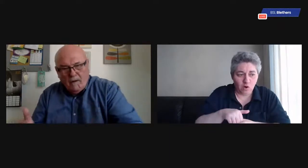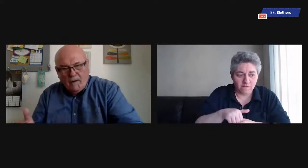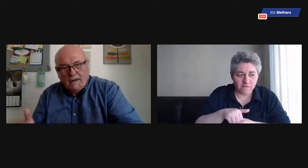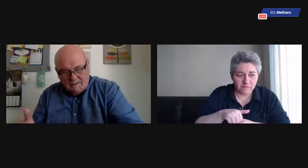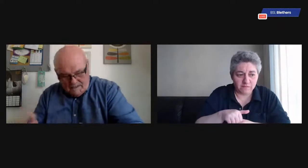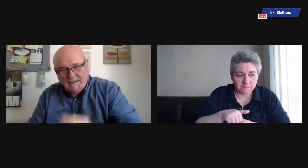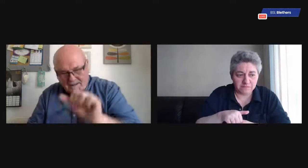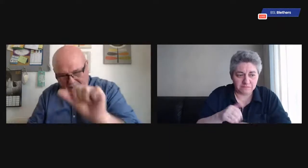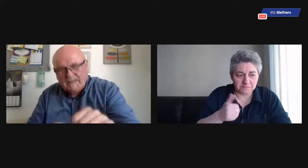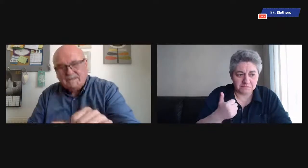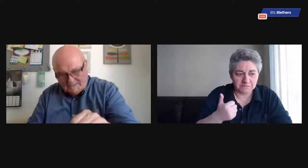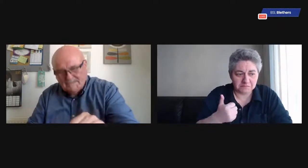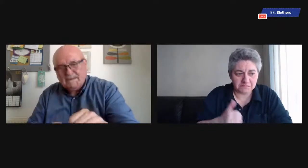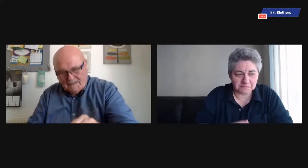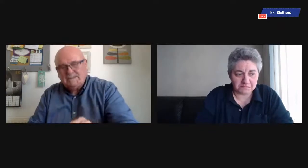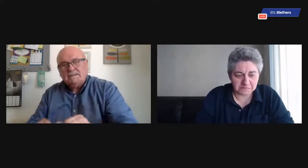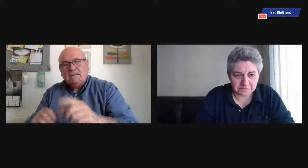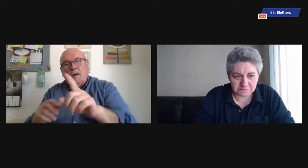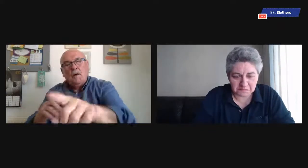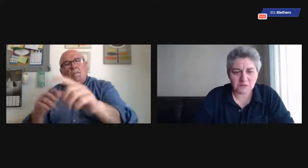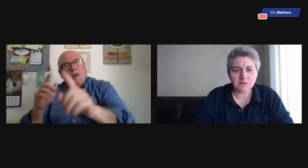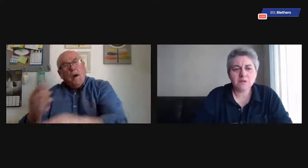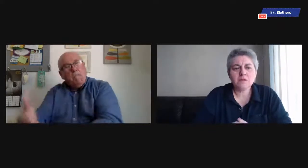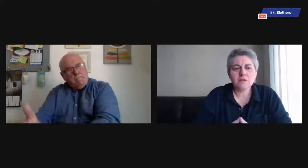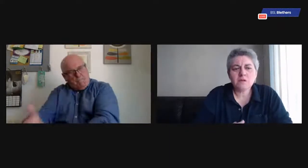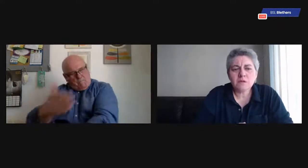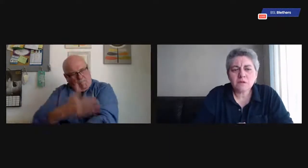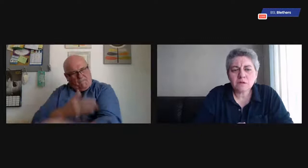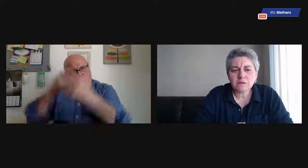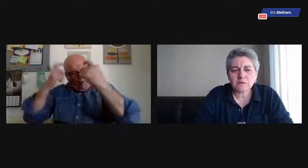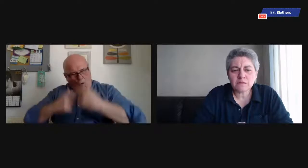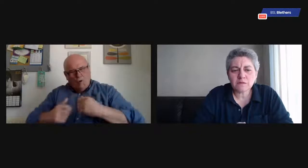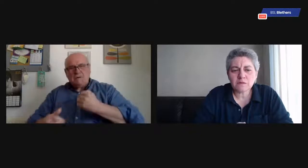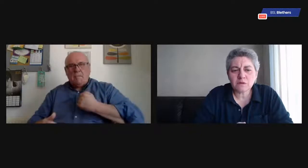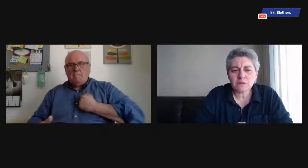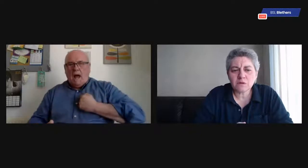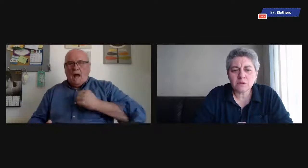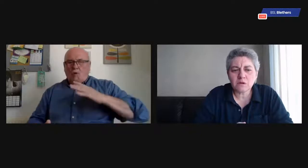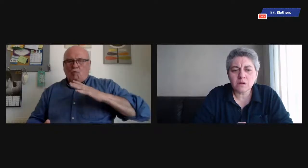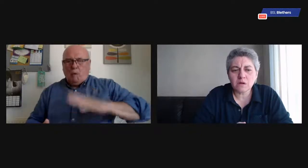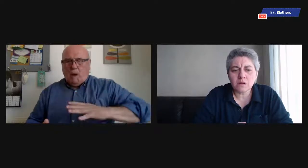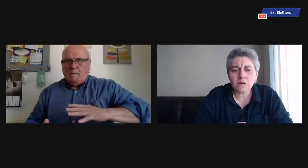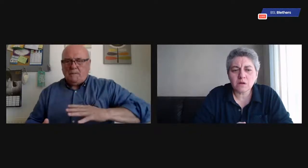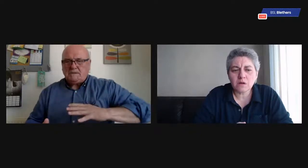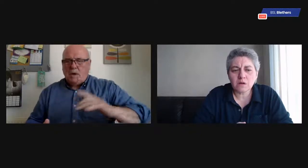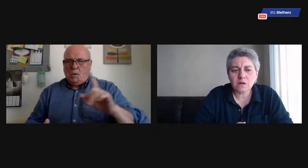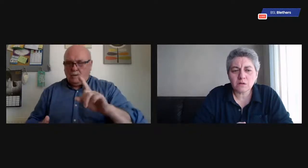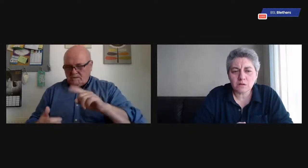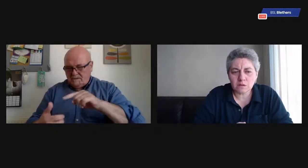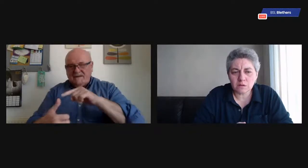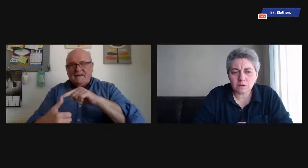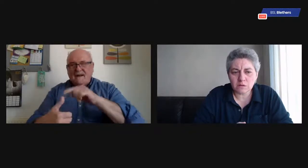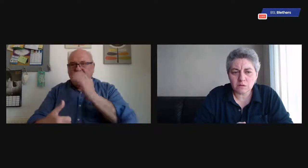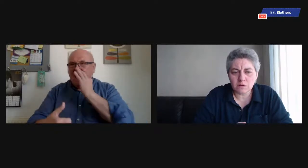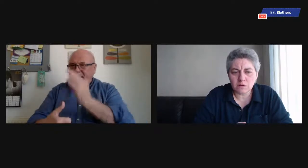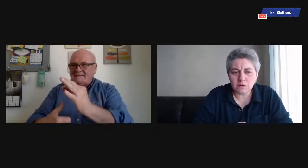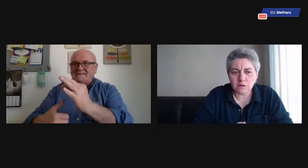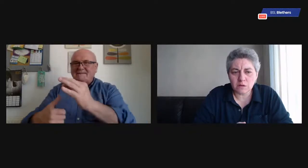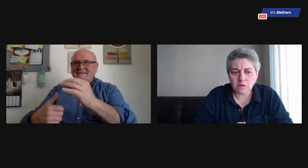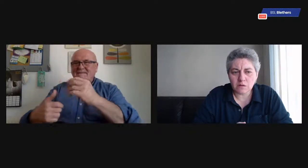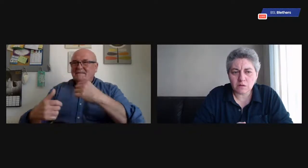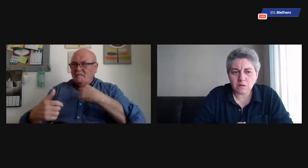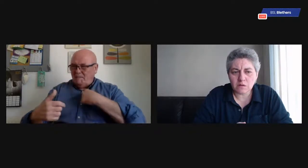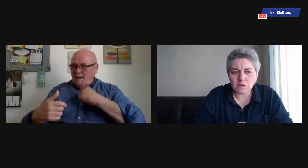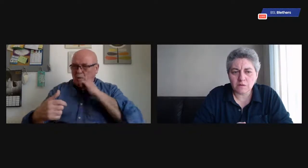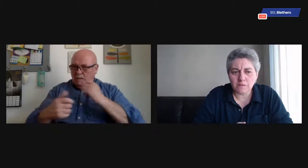would tell me. So my interpreter, as I say, they're my eyes and ears, or rather my ears, sorry, for what's going on